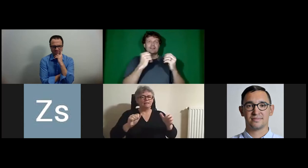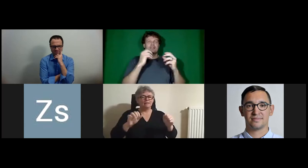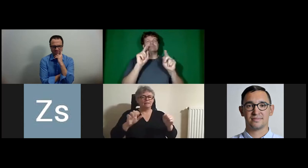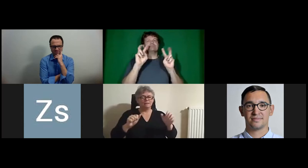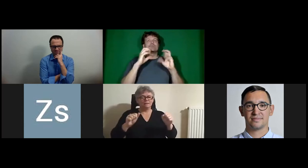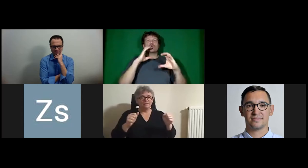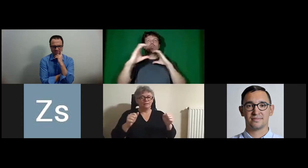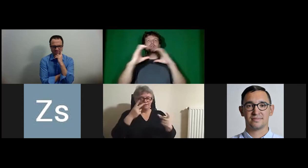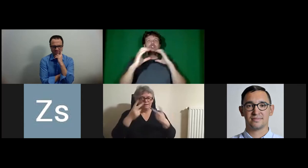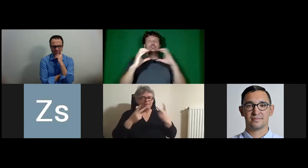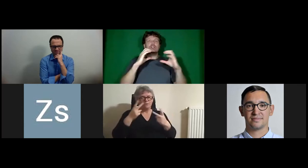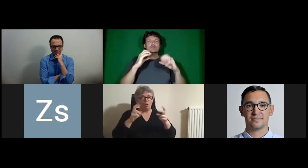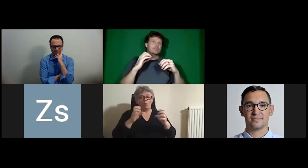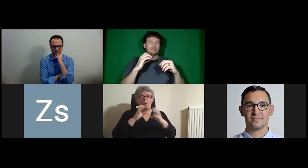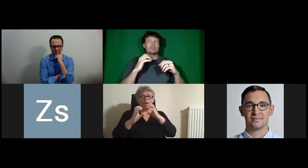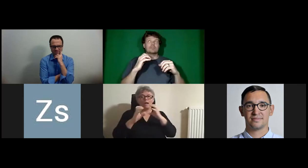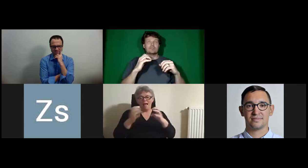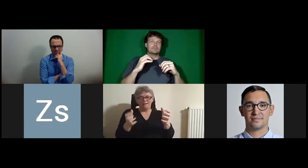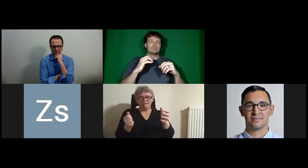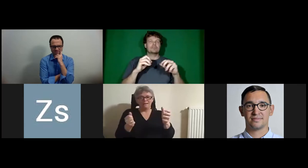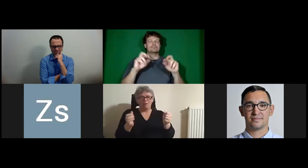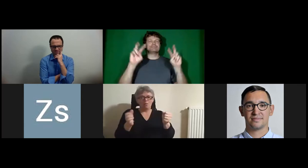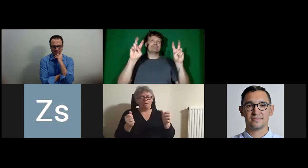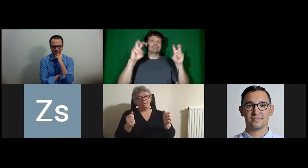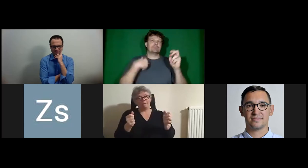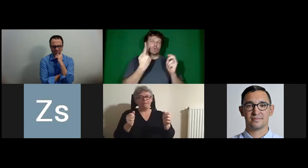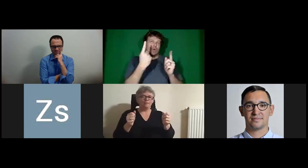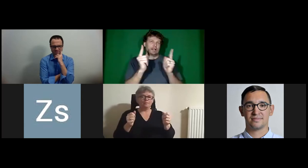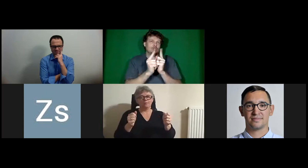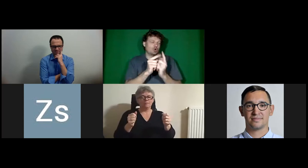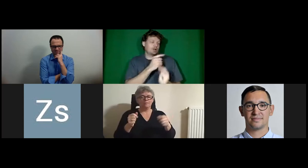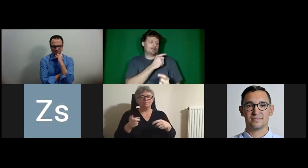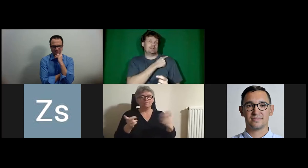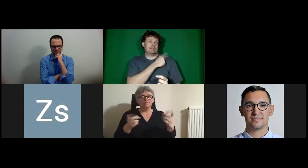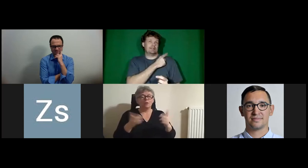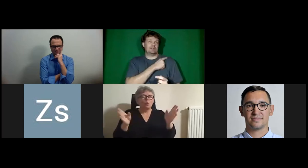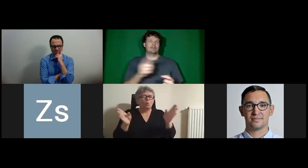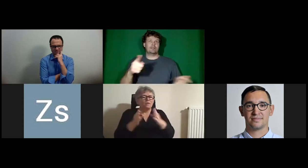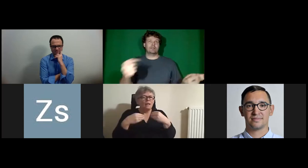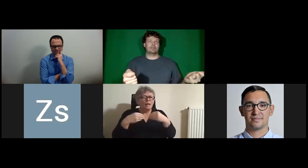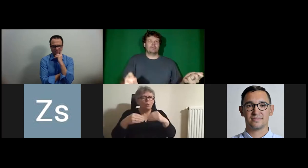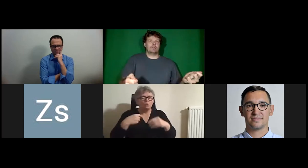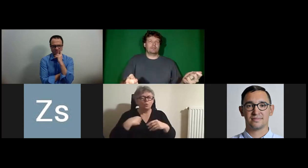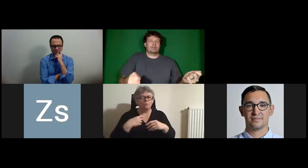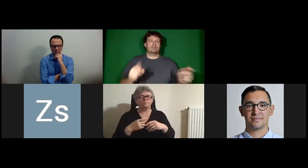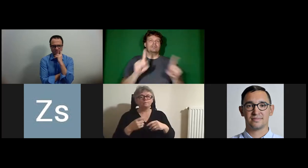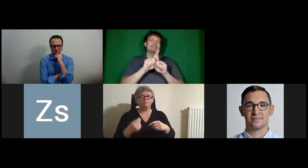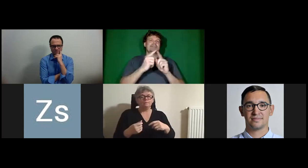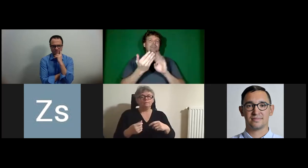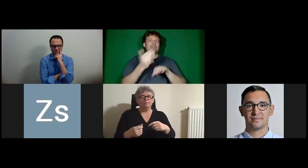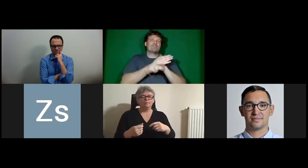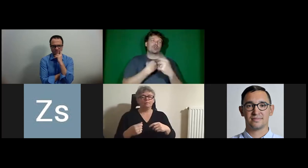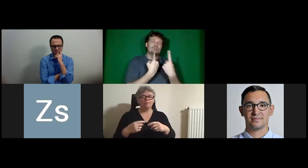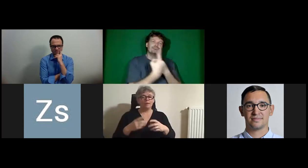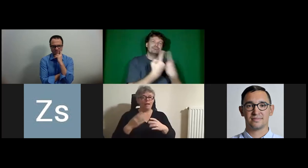she would, and give me visual cues. So she would actually translate the music, if you will. So one example is she